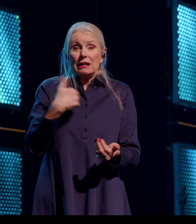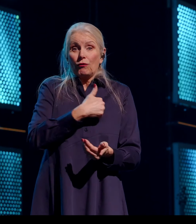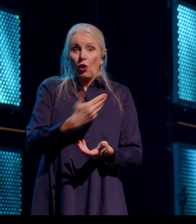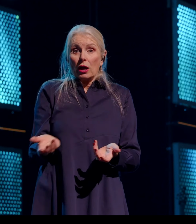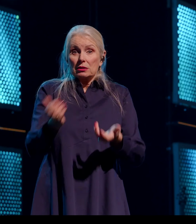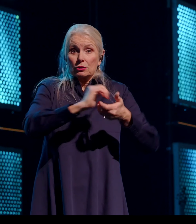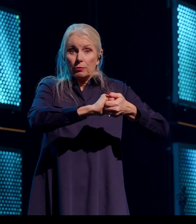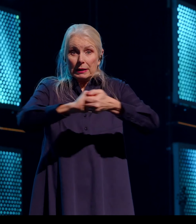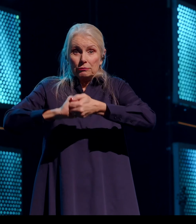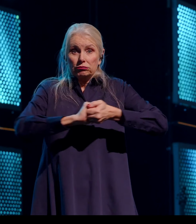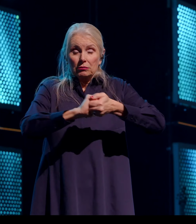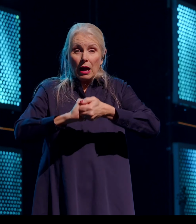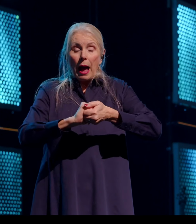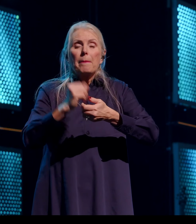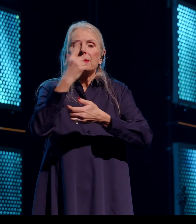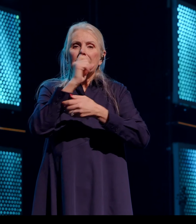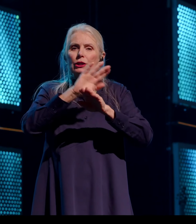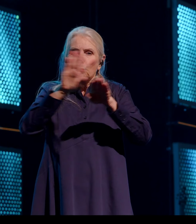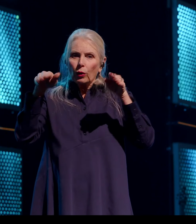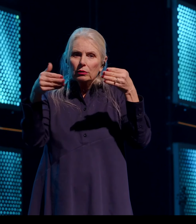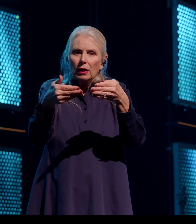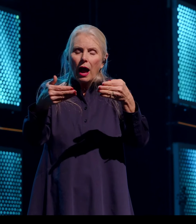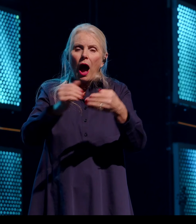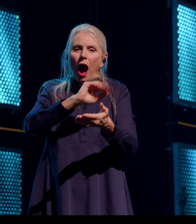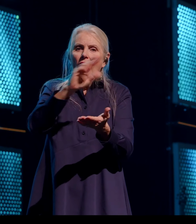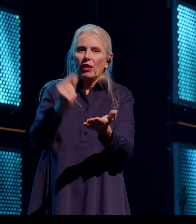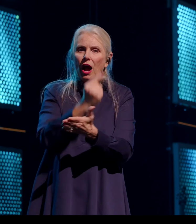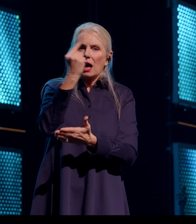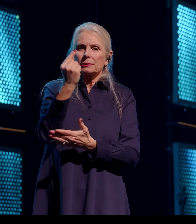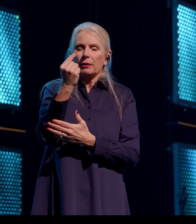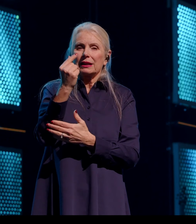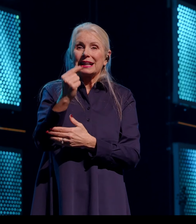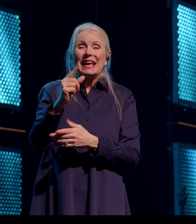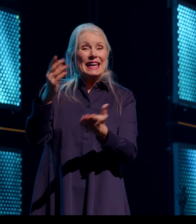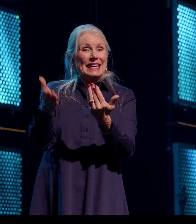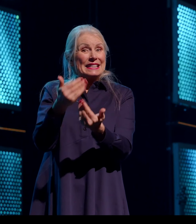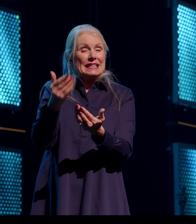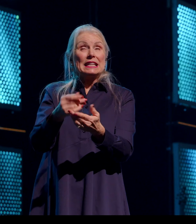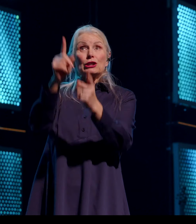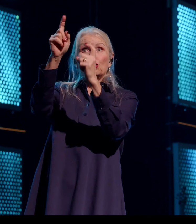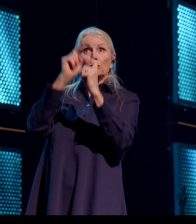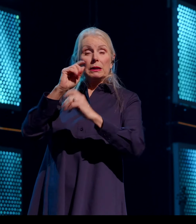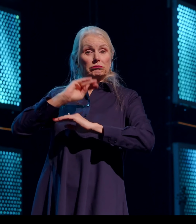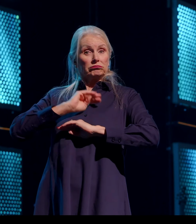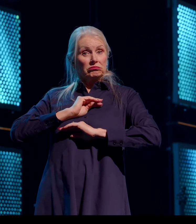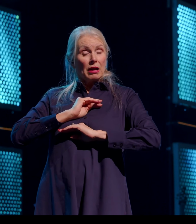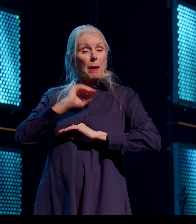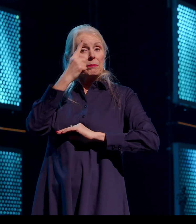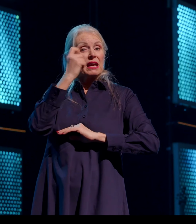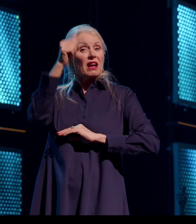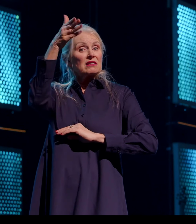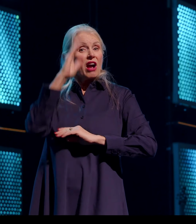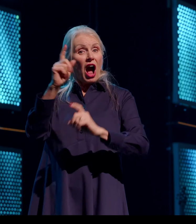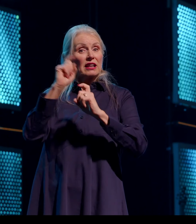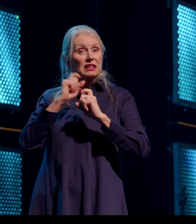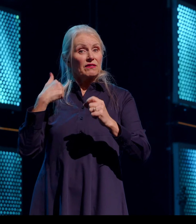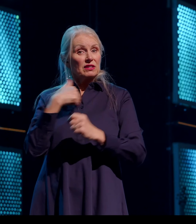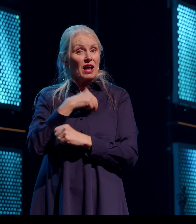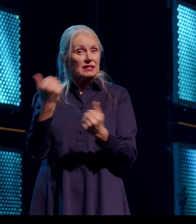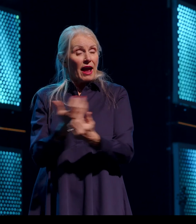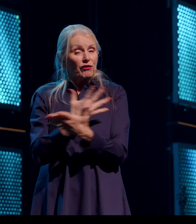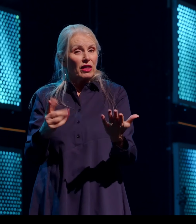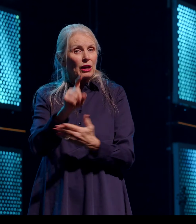gospel? It's easy for us to be content in life because God has given us everything that we need. So it's a life being